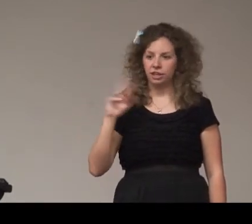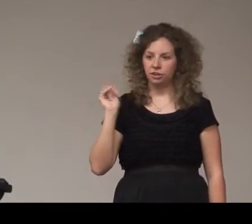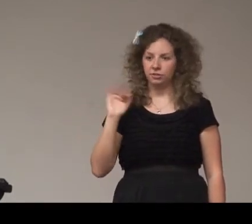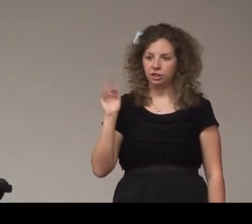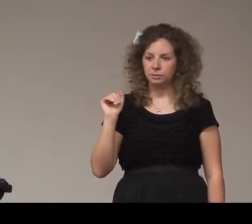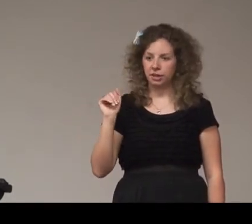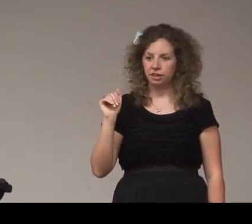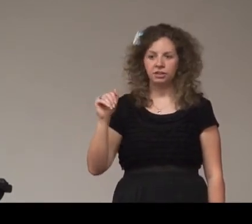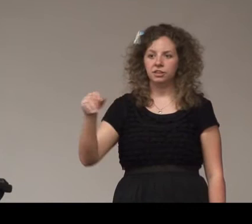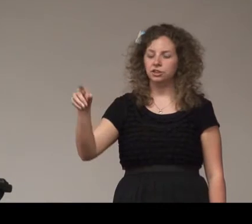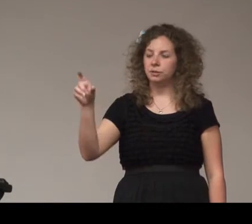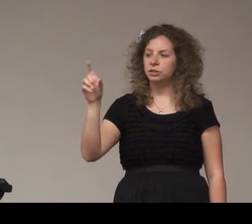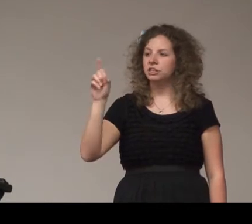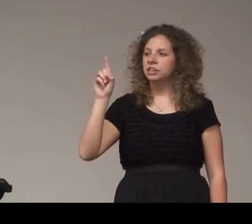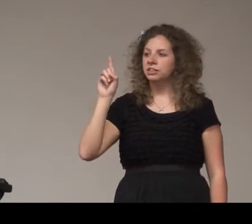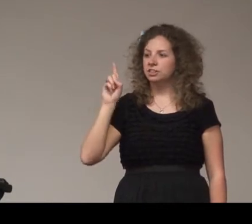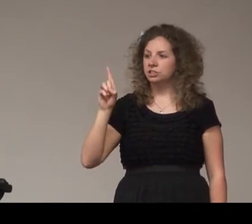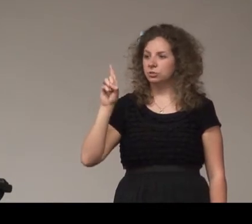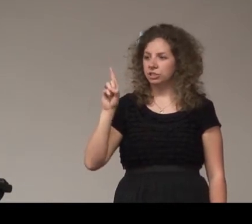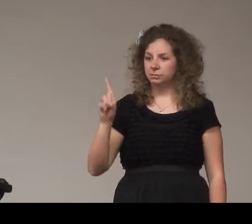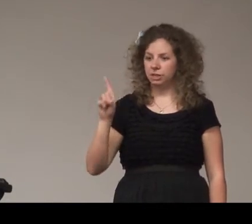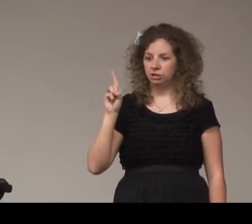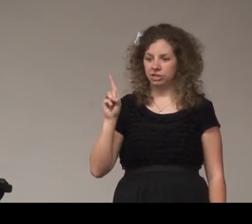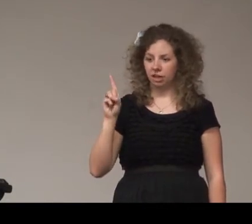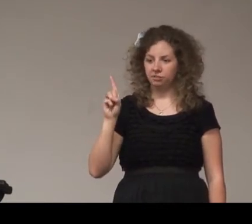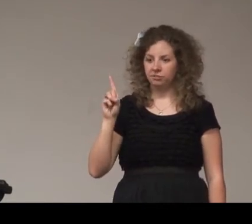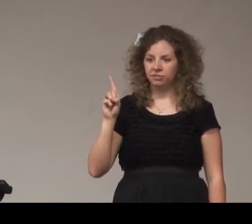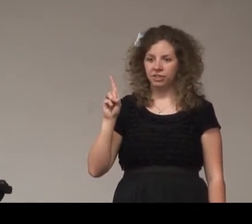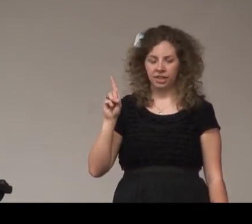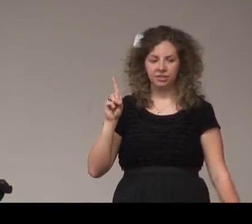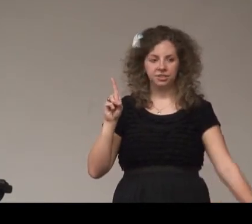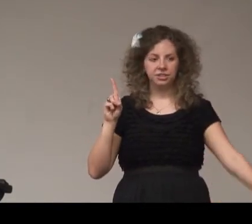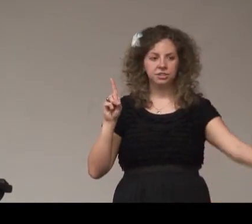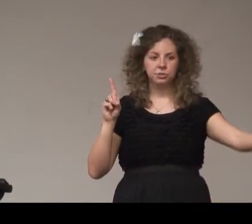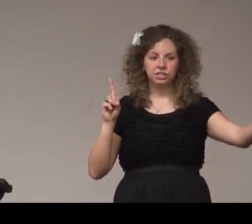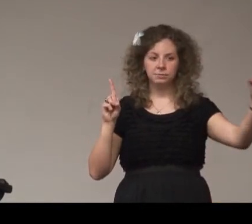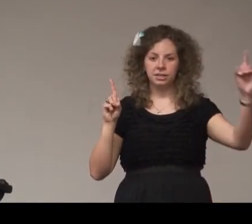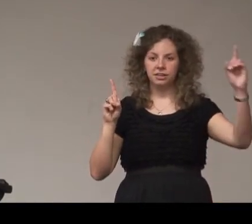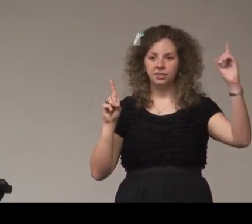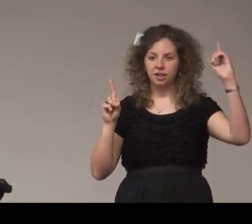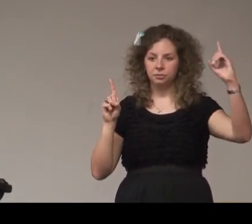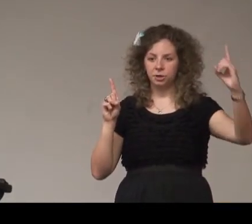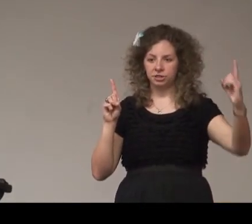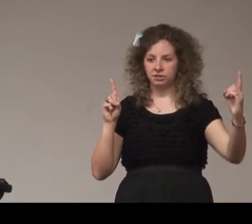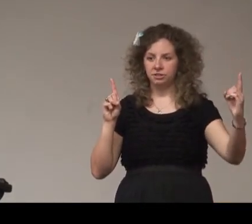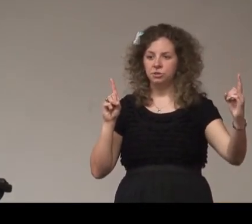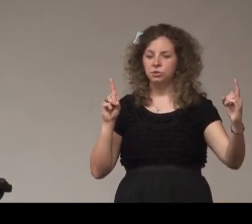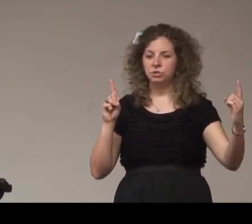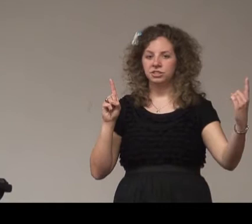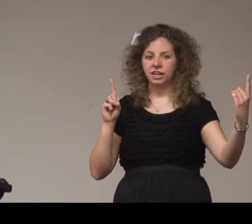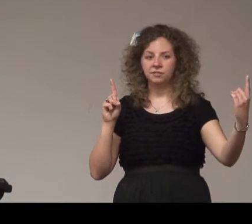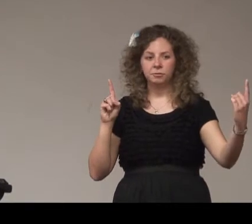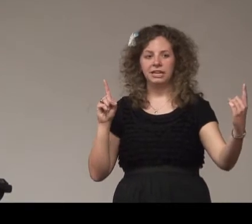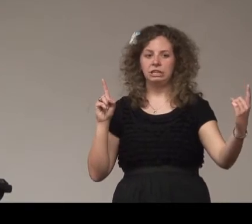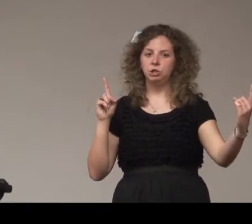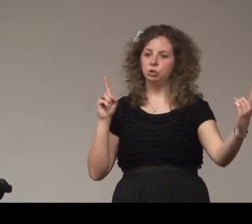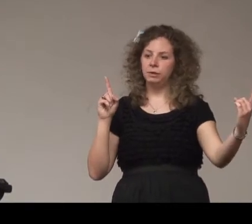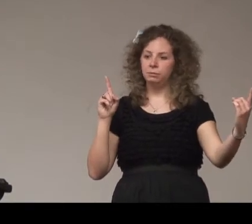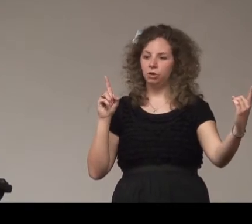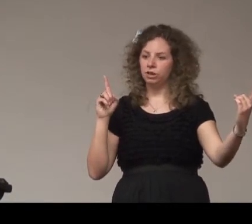your finger spelling and your numbers, this is going to be yourself, and then this is going to be the other person. So the sign for me is 2 people coming